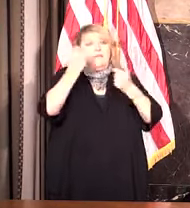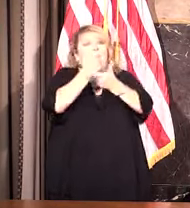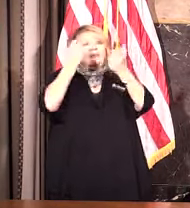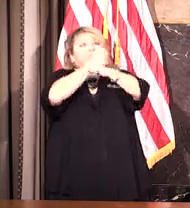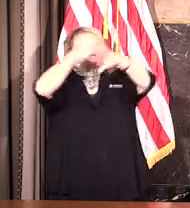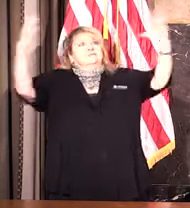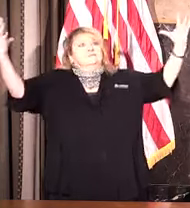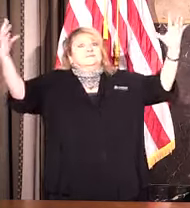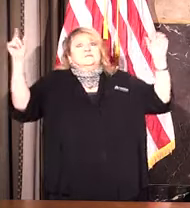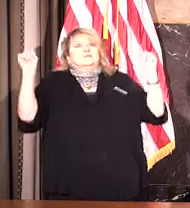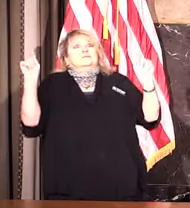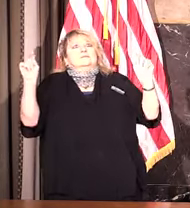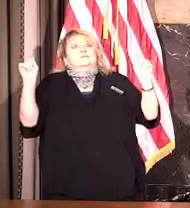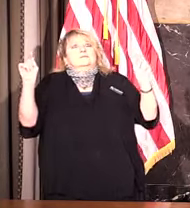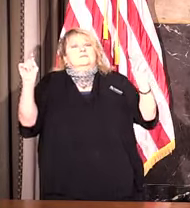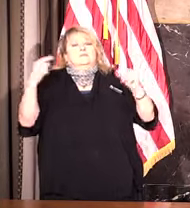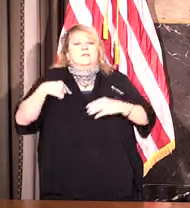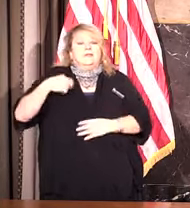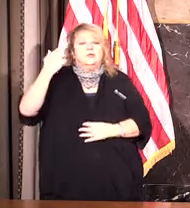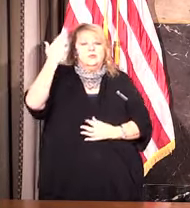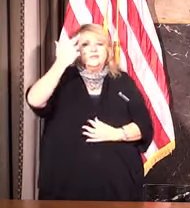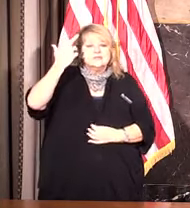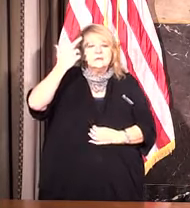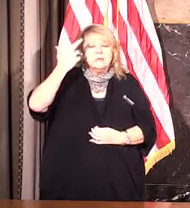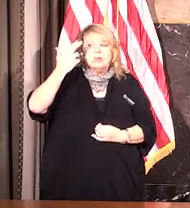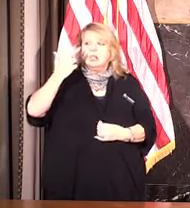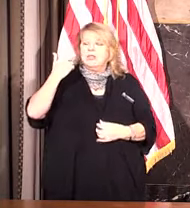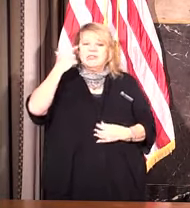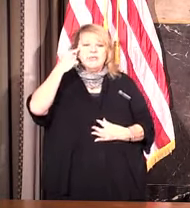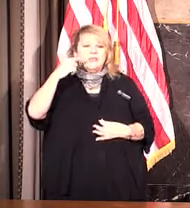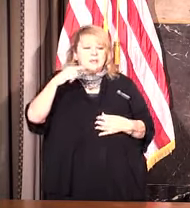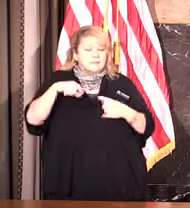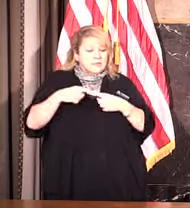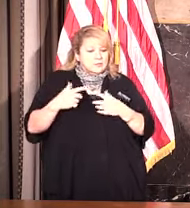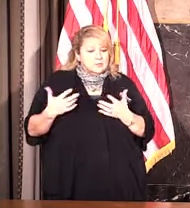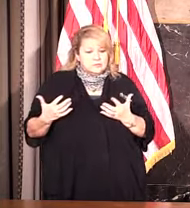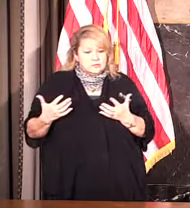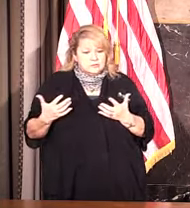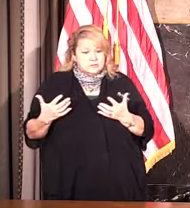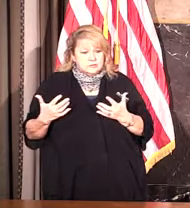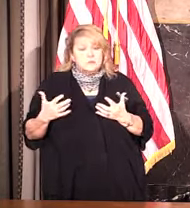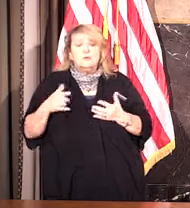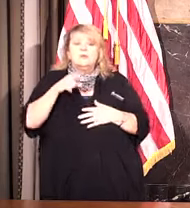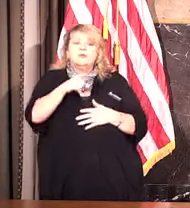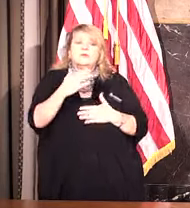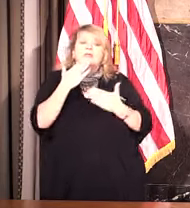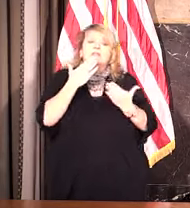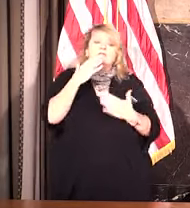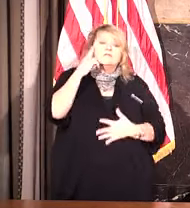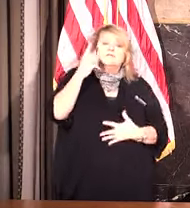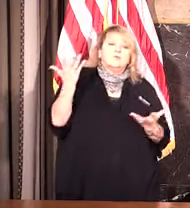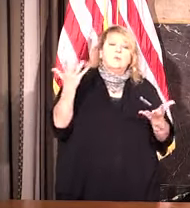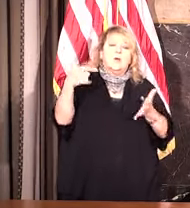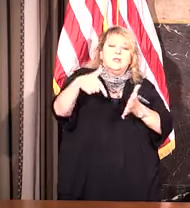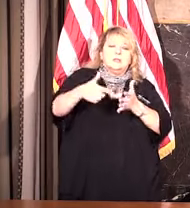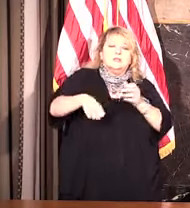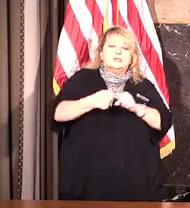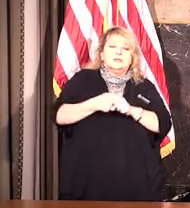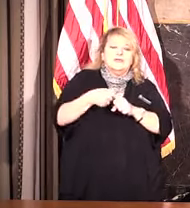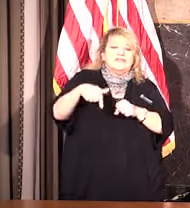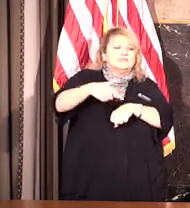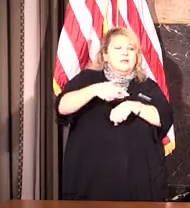ones. So for families out there, think about what you're really thankful for this season. Think about